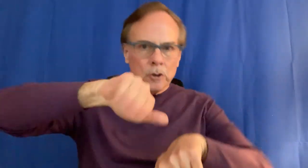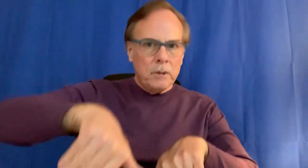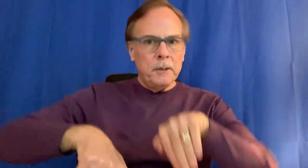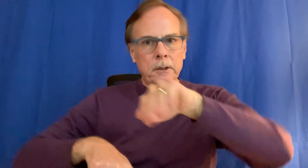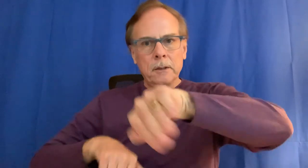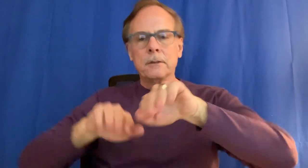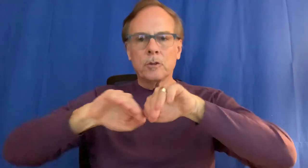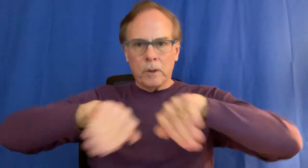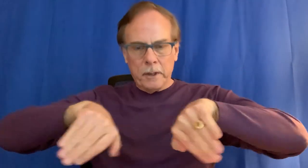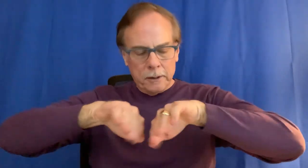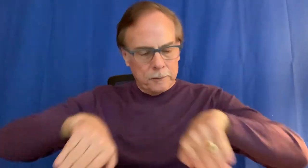swimming, swimming,